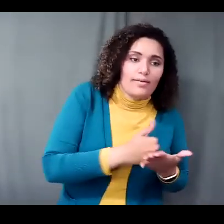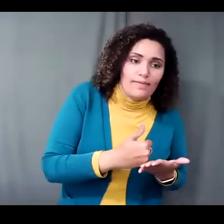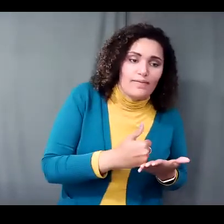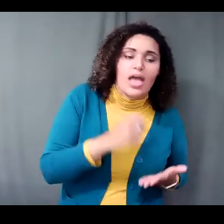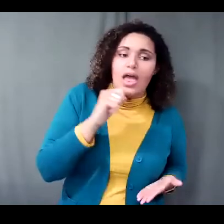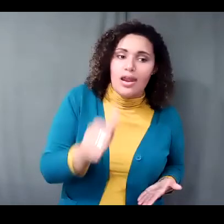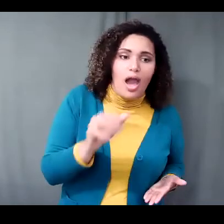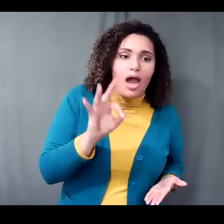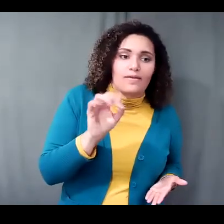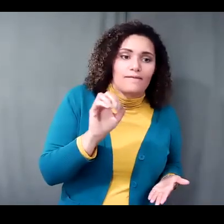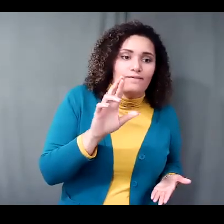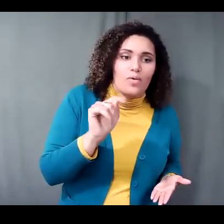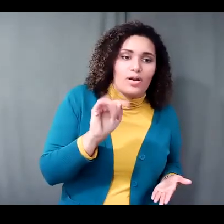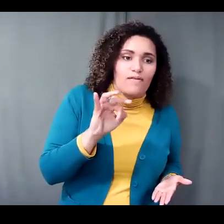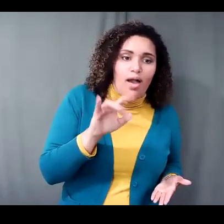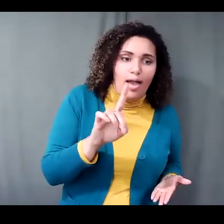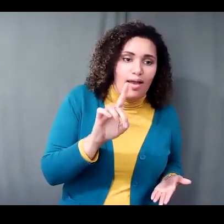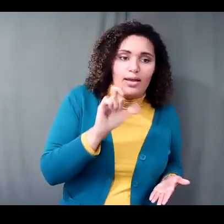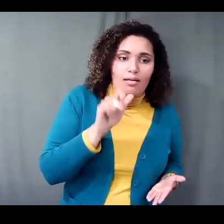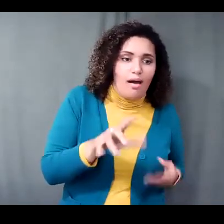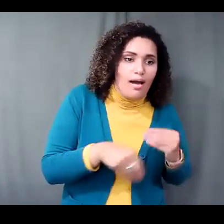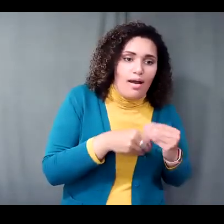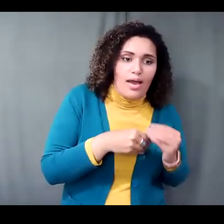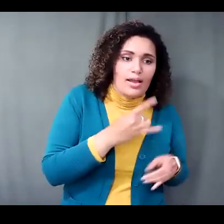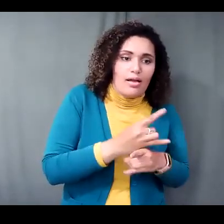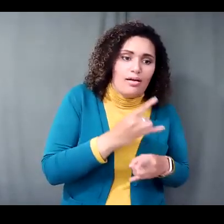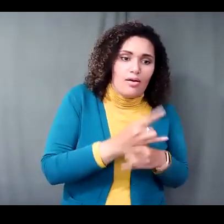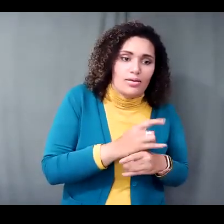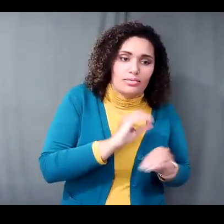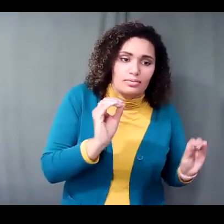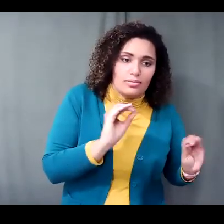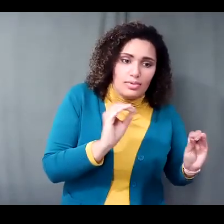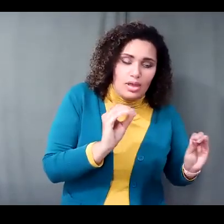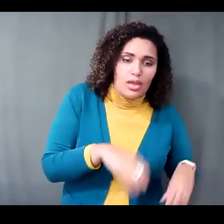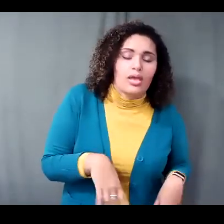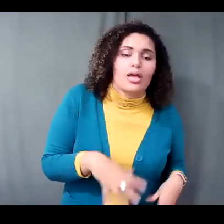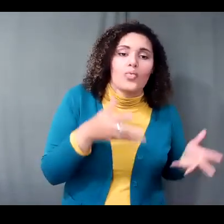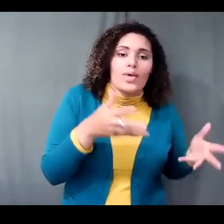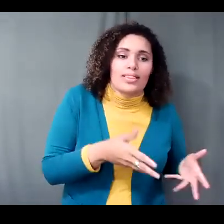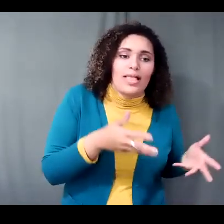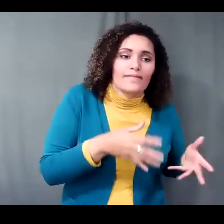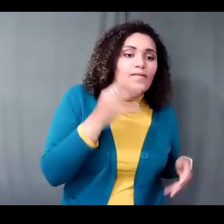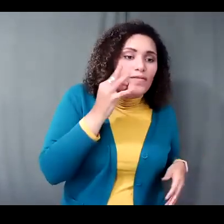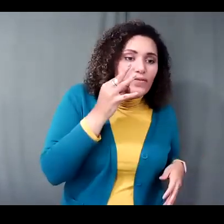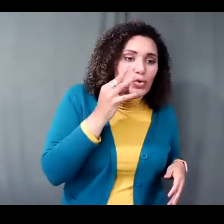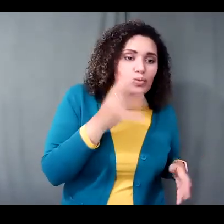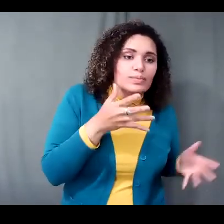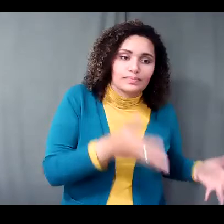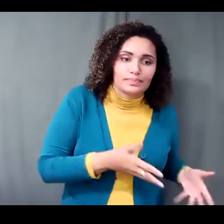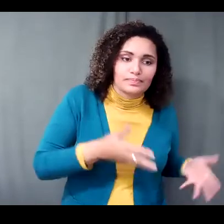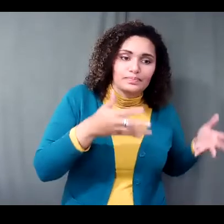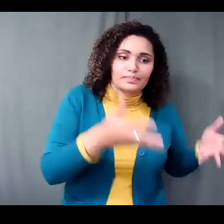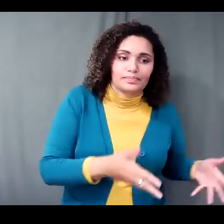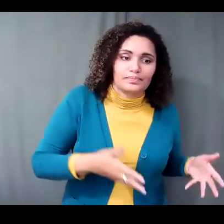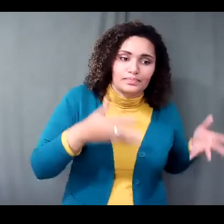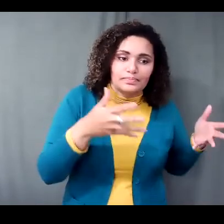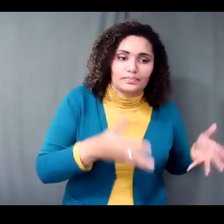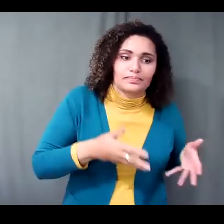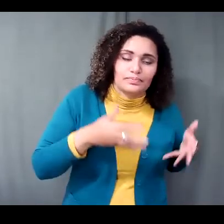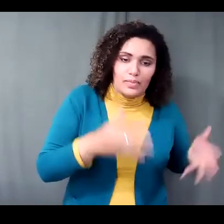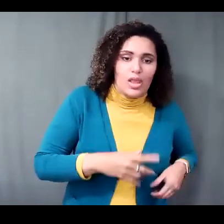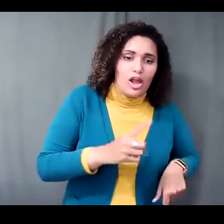don't get that. You get these nutty kind of flavors. So we now judiciously put a little bit of that in, but we don't want this to become a big